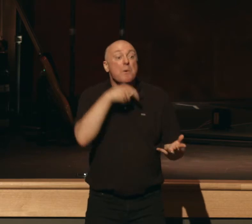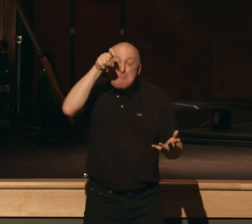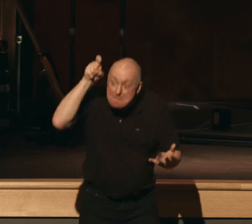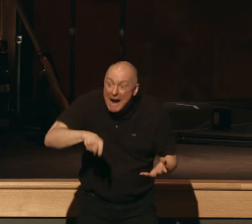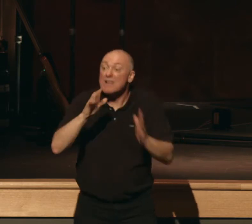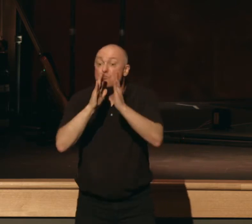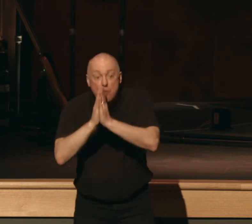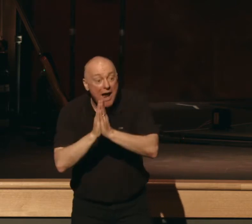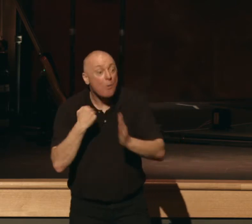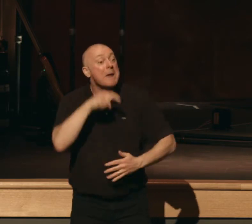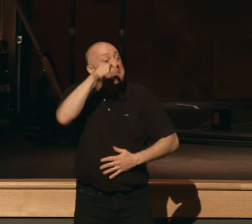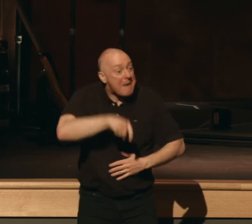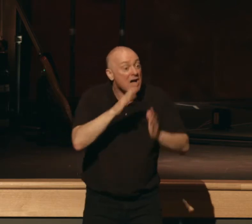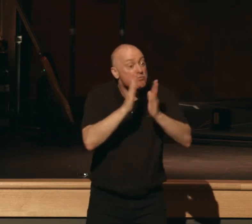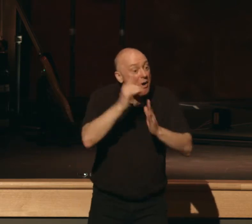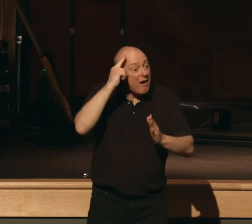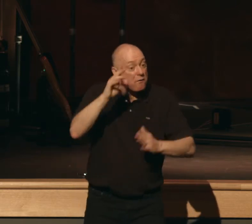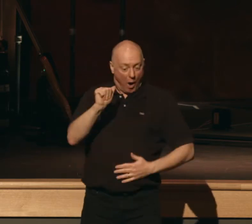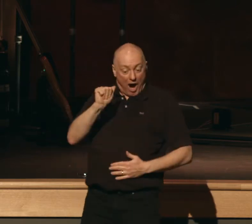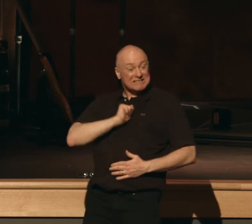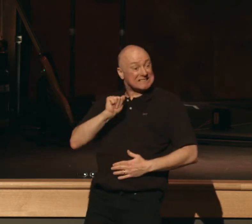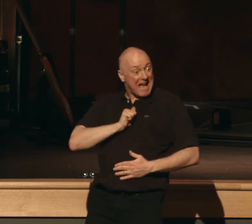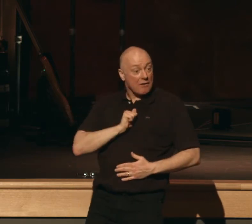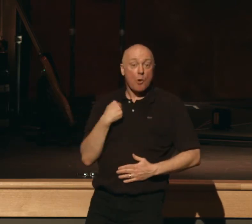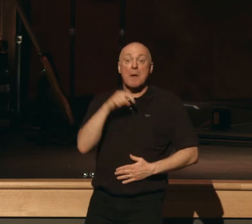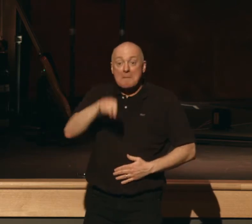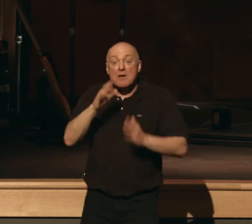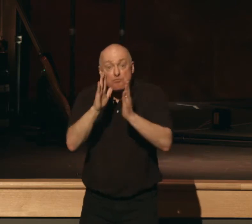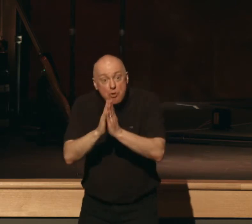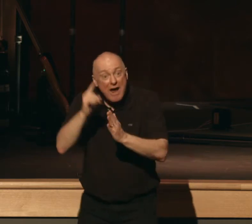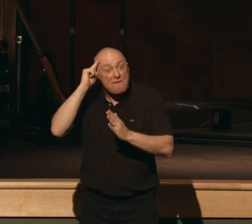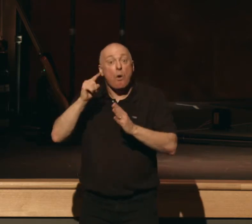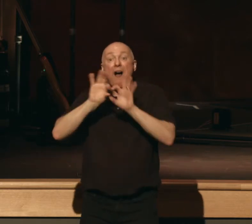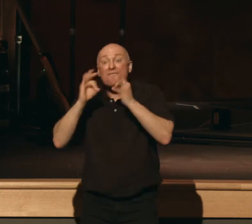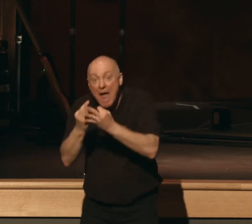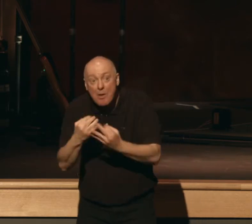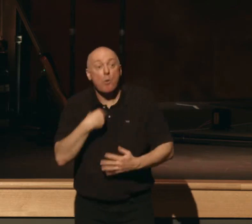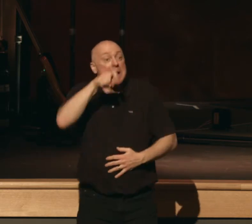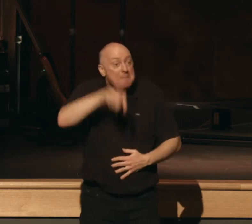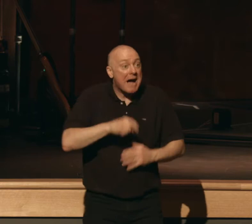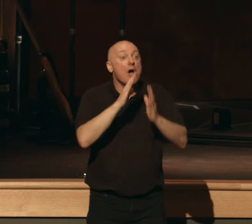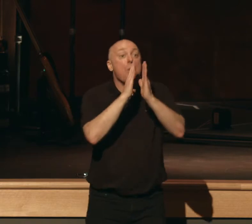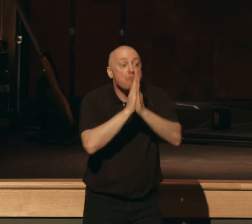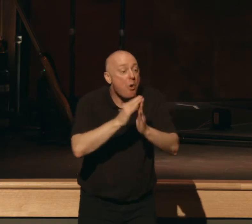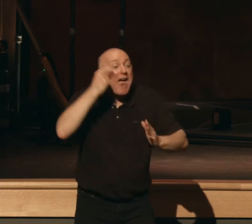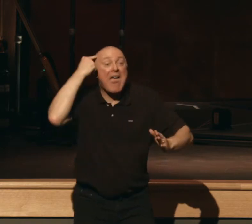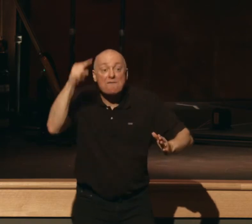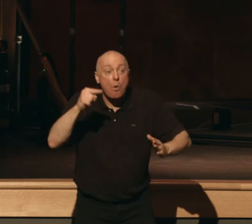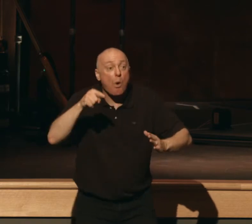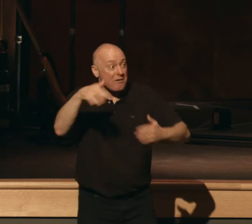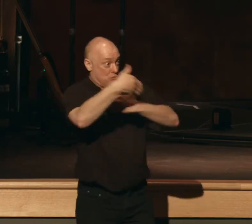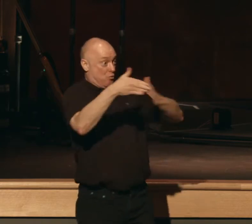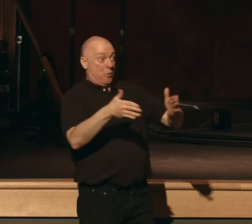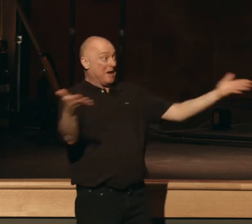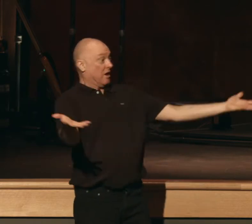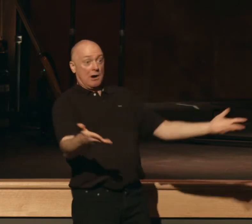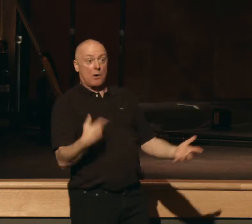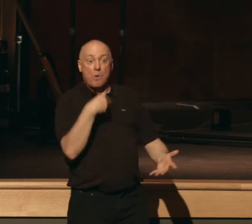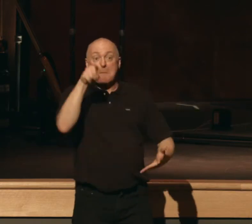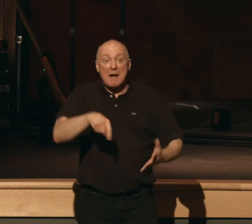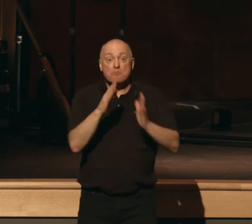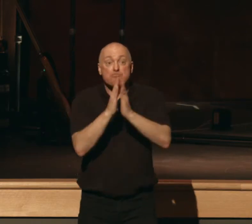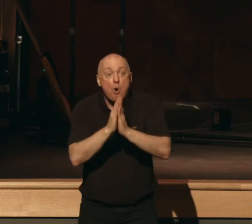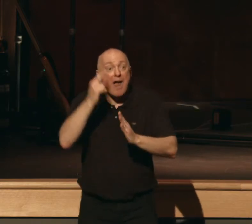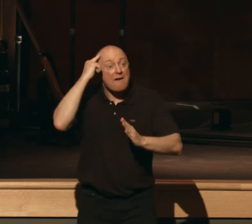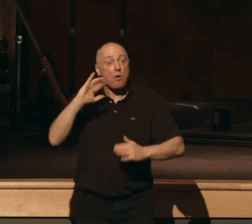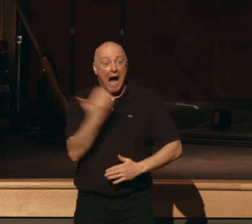pray. We must pray for ourselves. We must pray for our families. We must pray for this room. We must pray